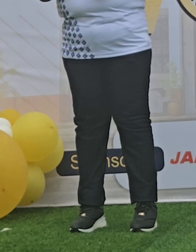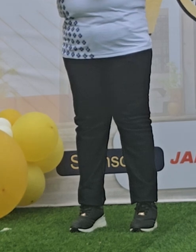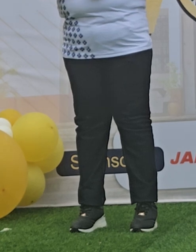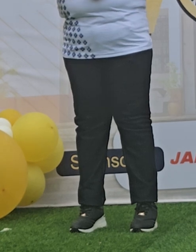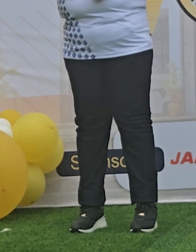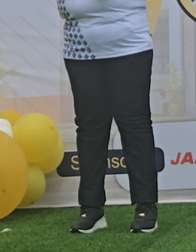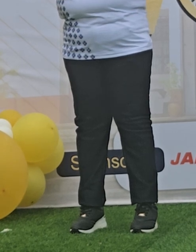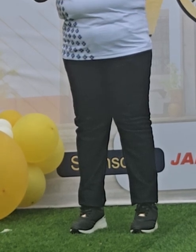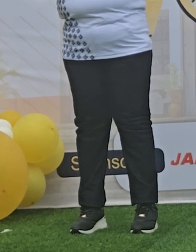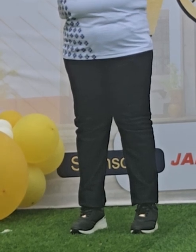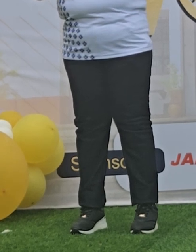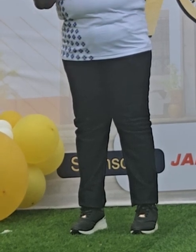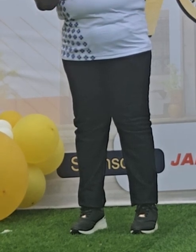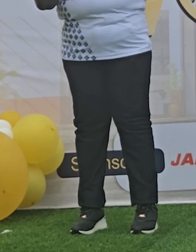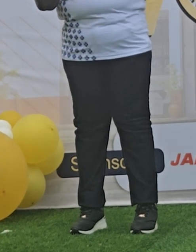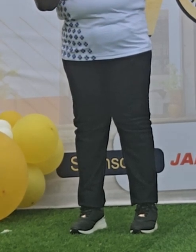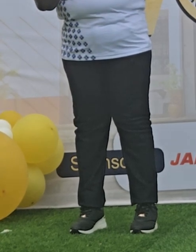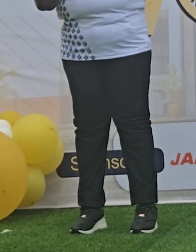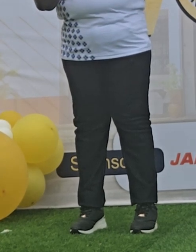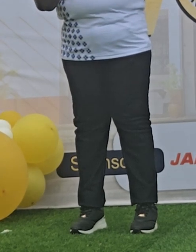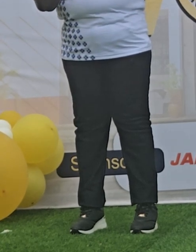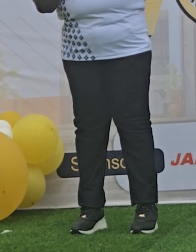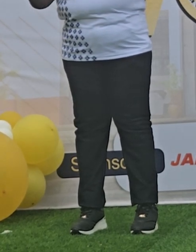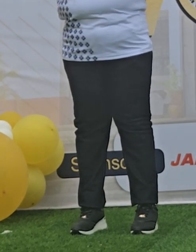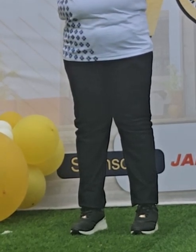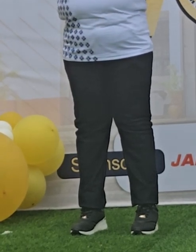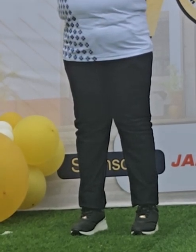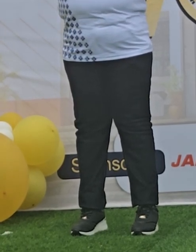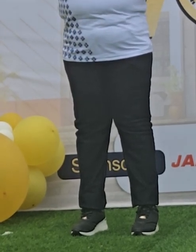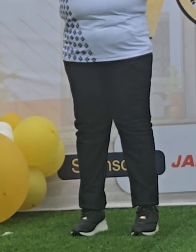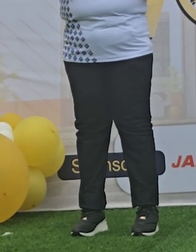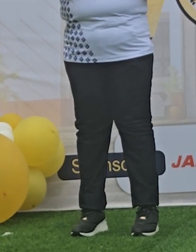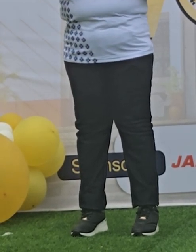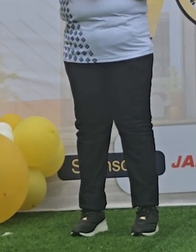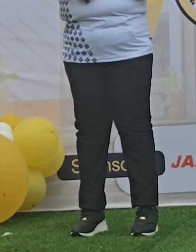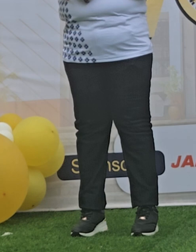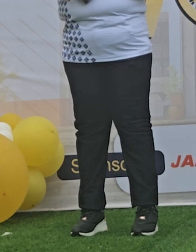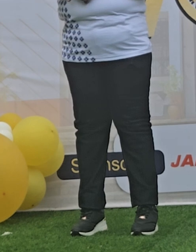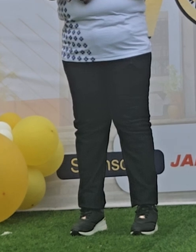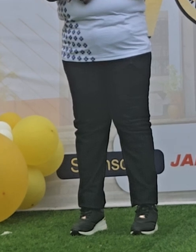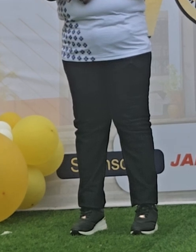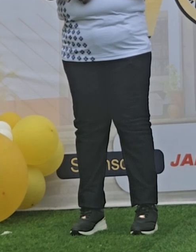others who came here. It was not until